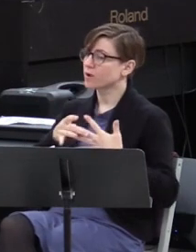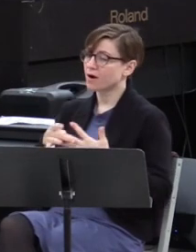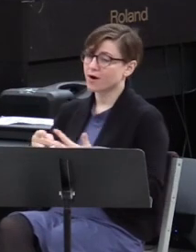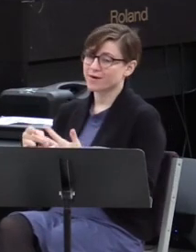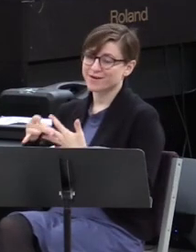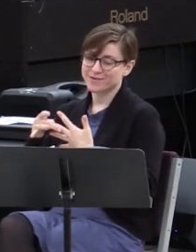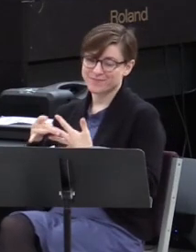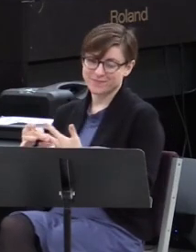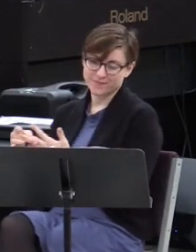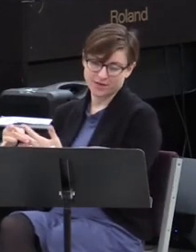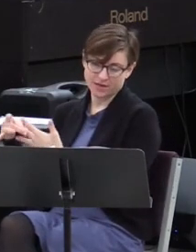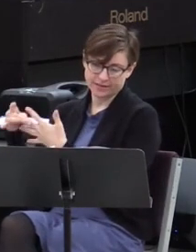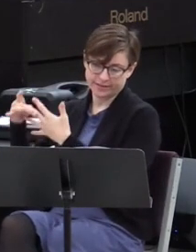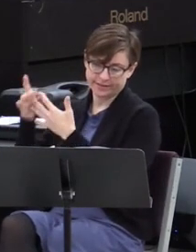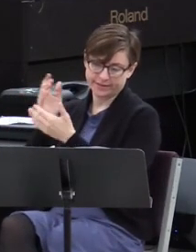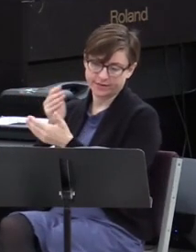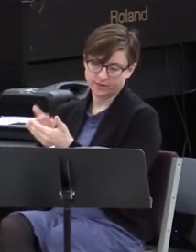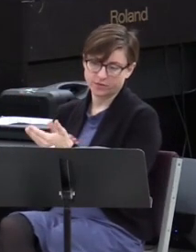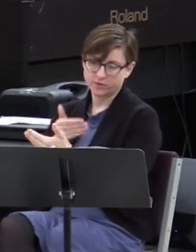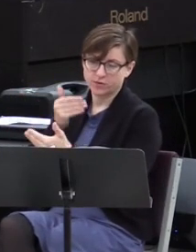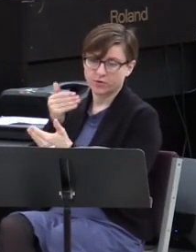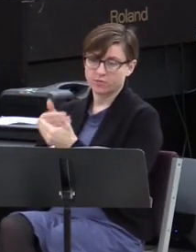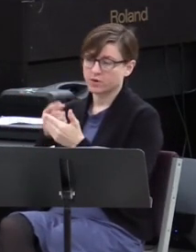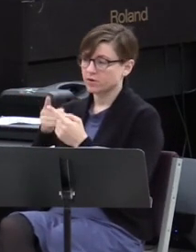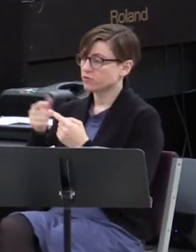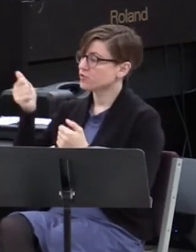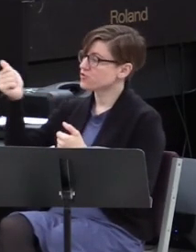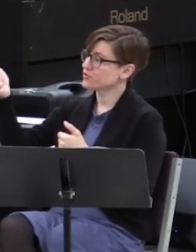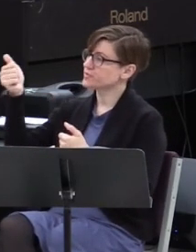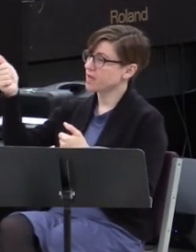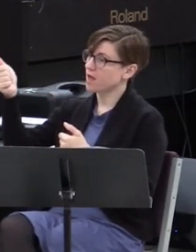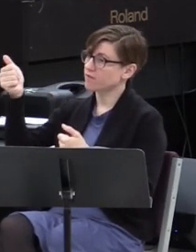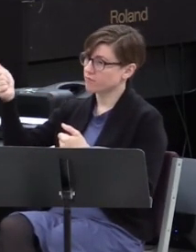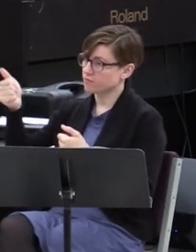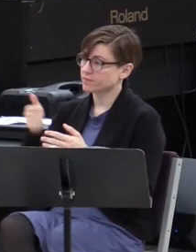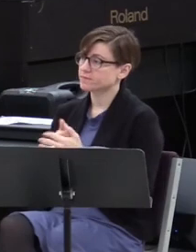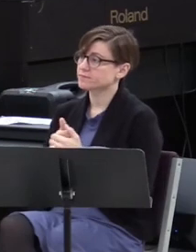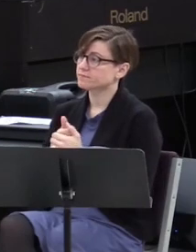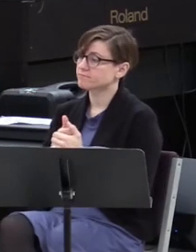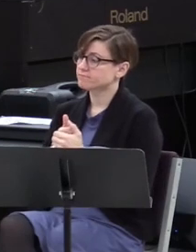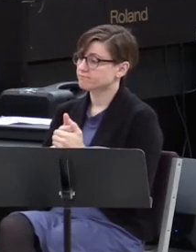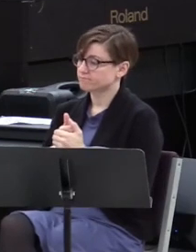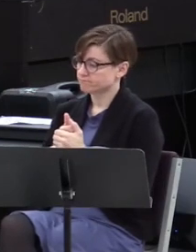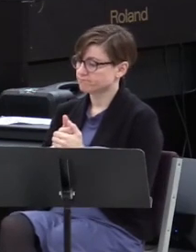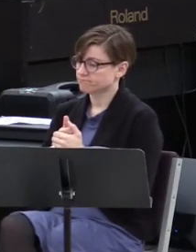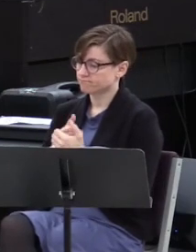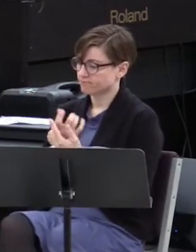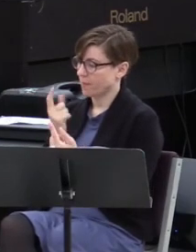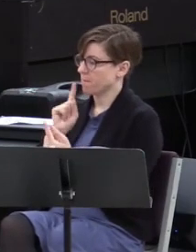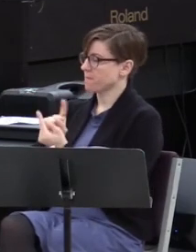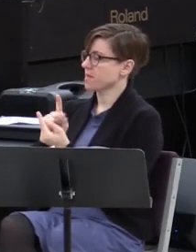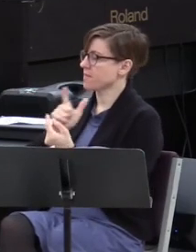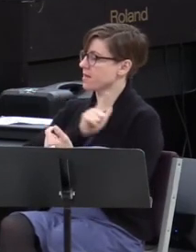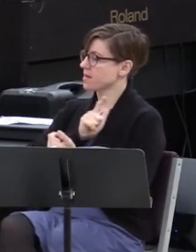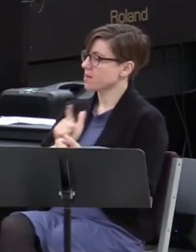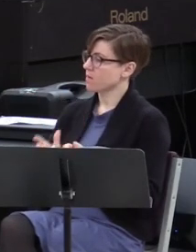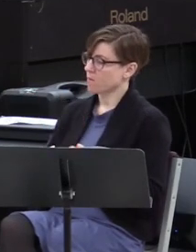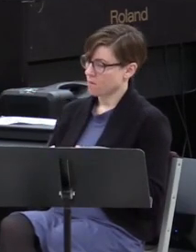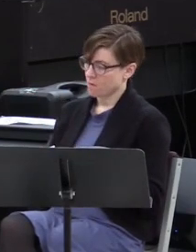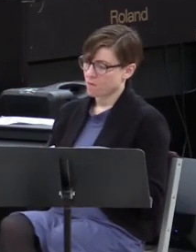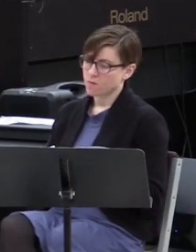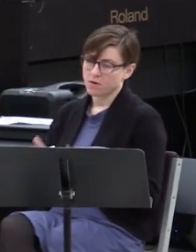you're drawing me to yourself. Lead me, Lord, I pray.